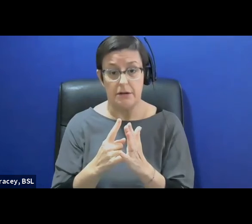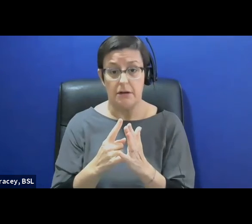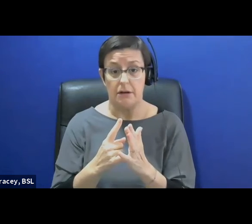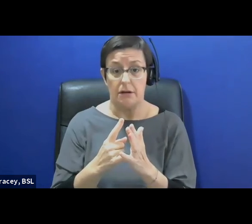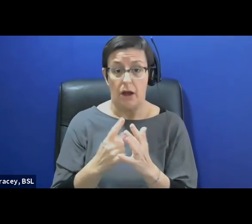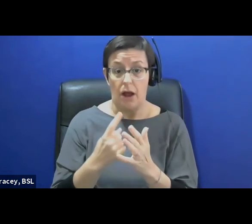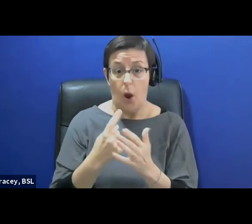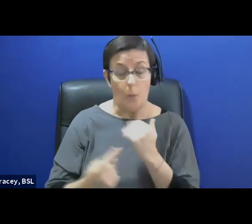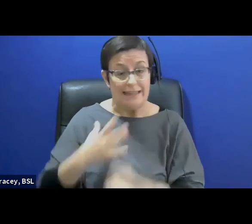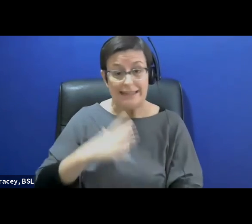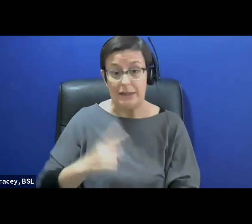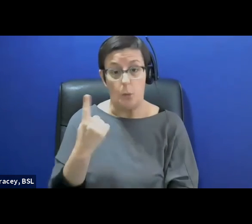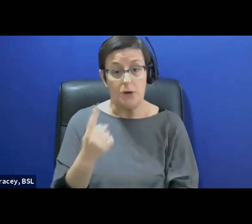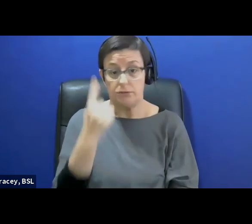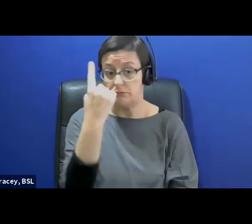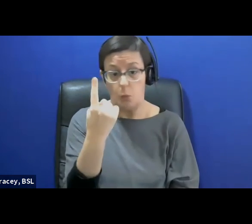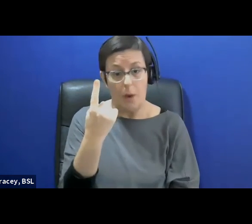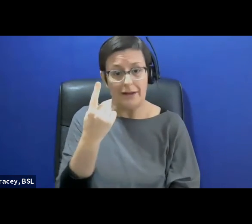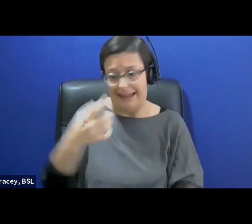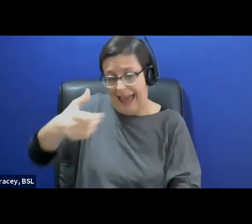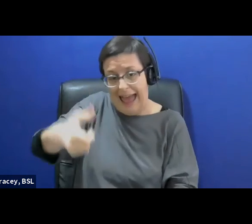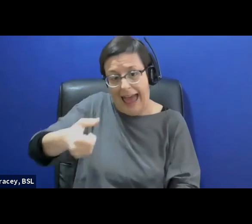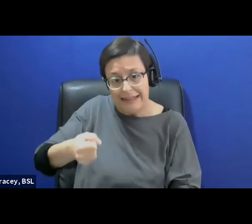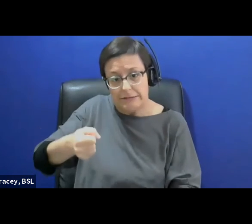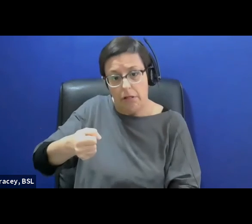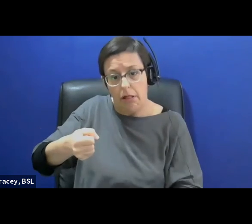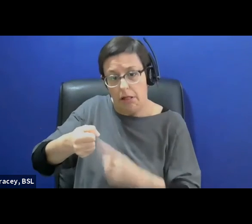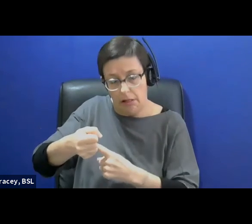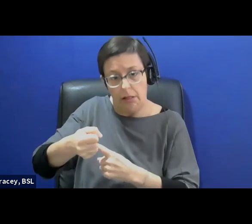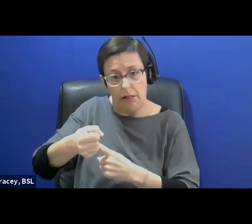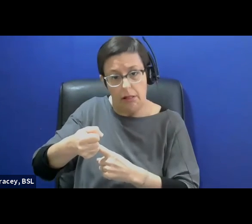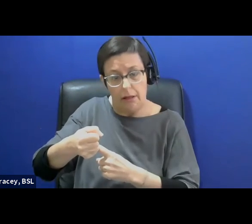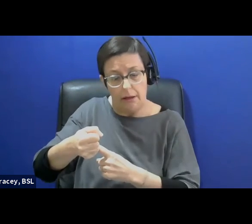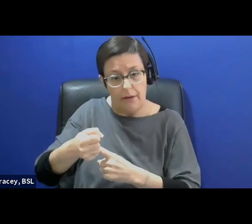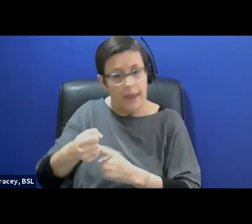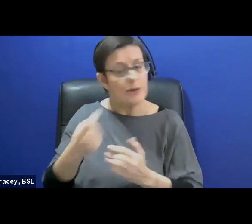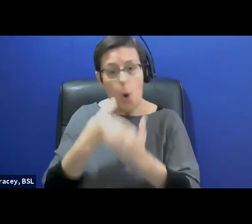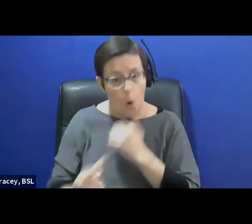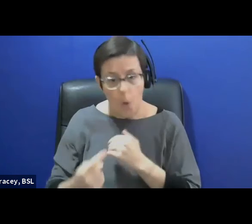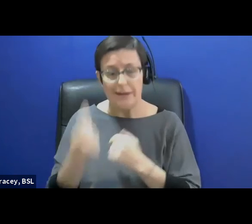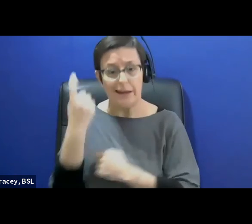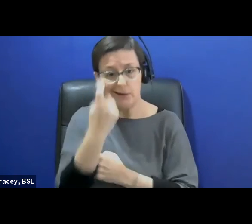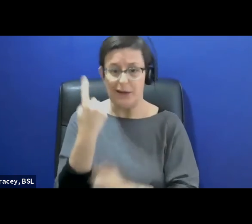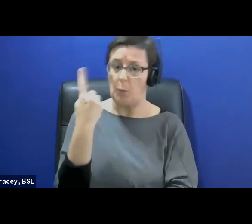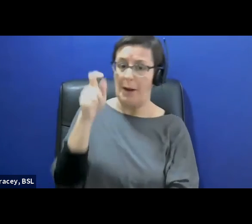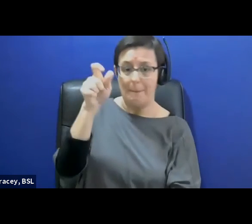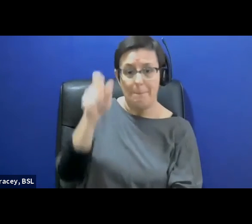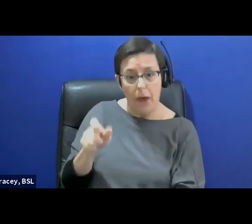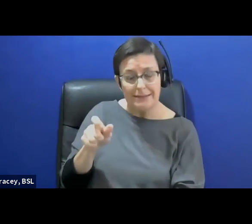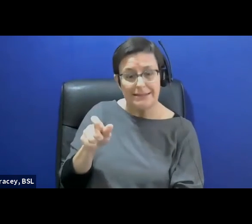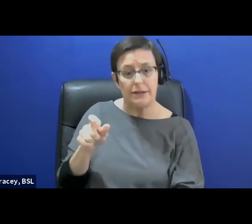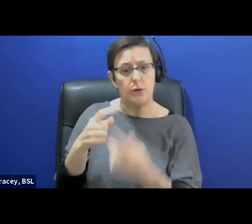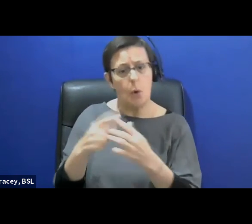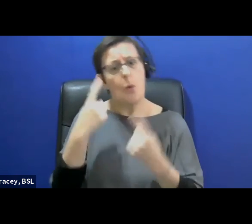the person in that house, but other people live in the house, and it's not just, so it's designed around the person with